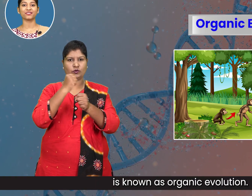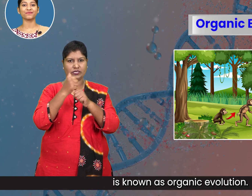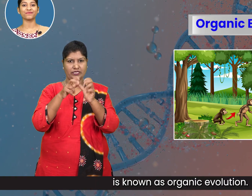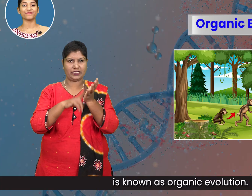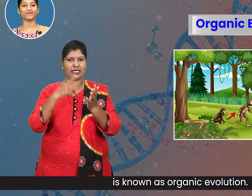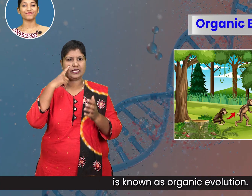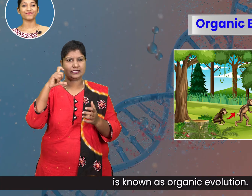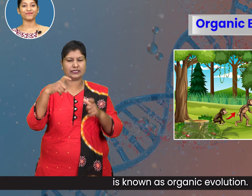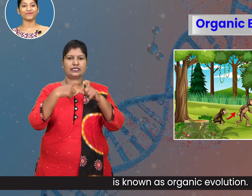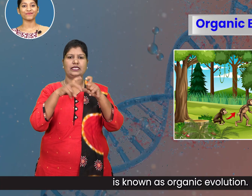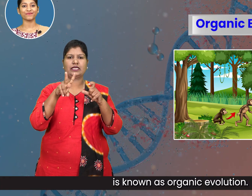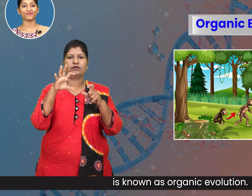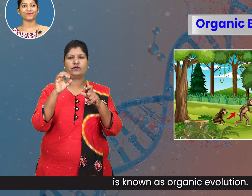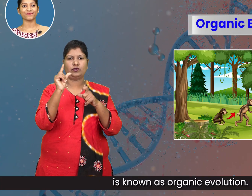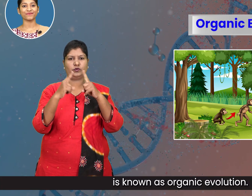evolution.